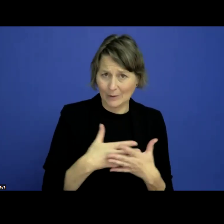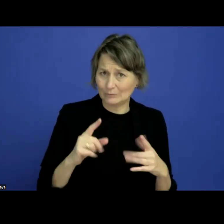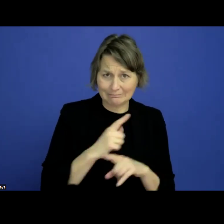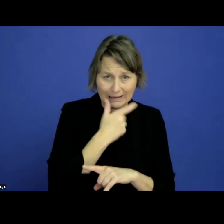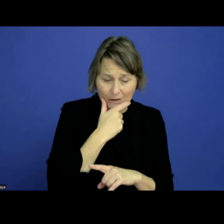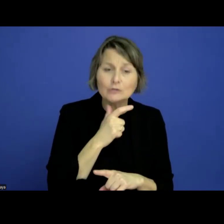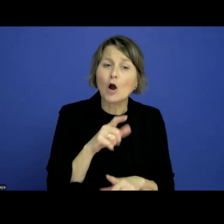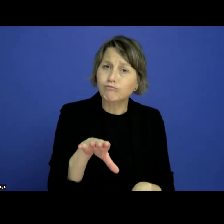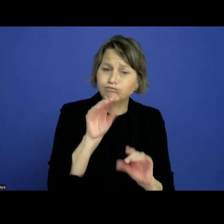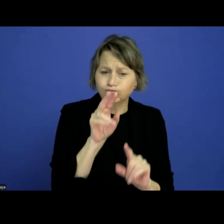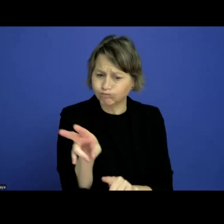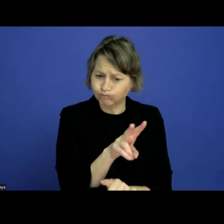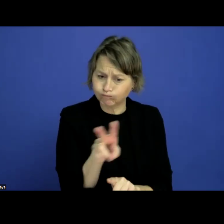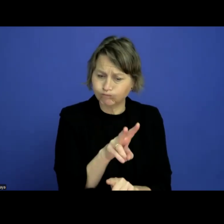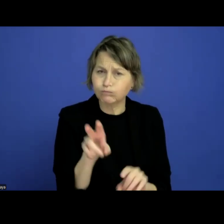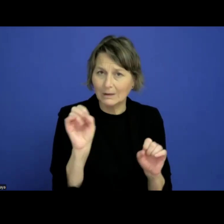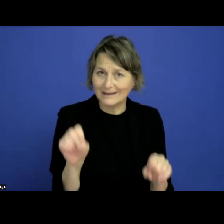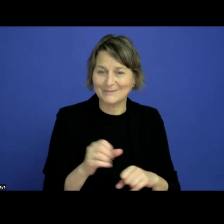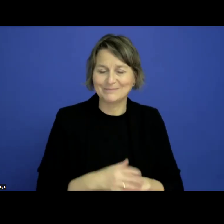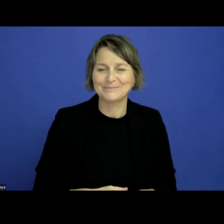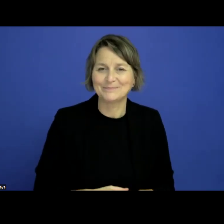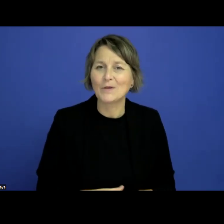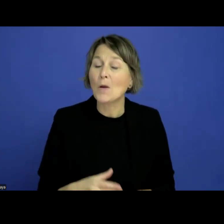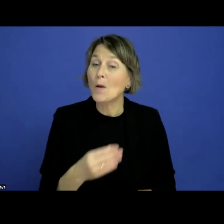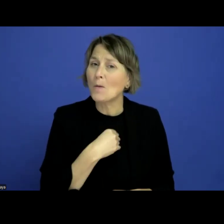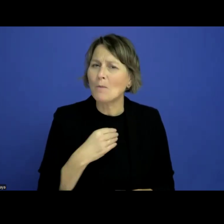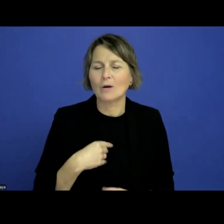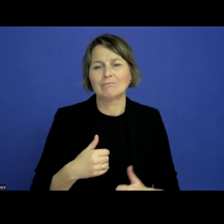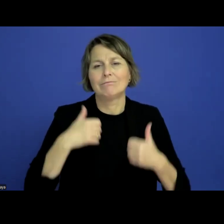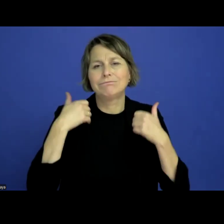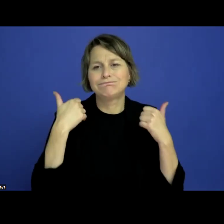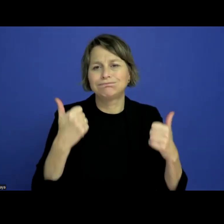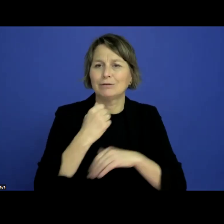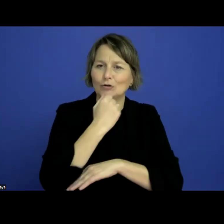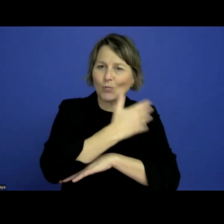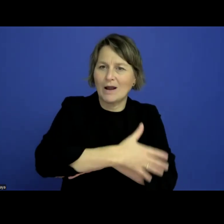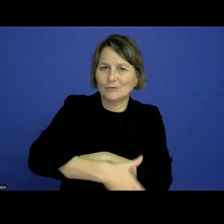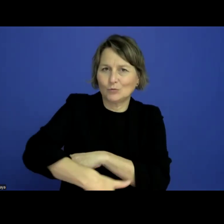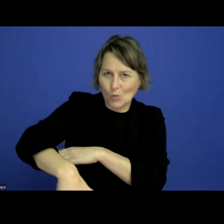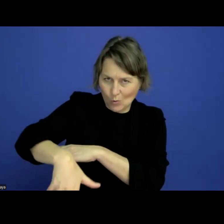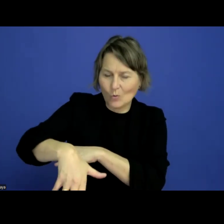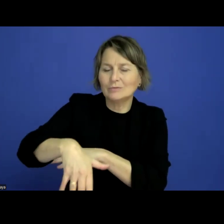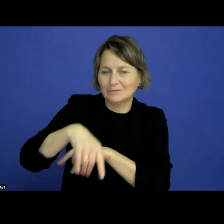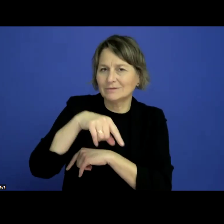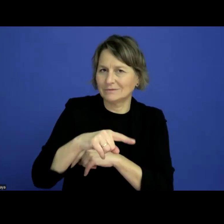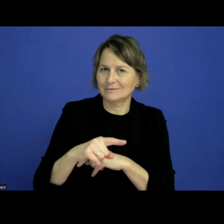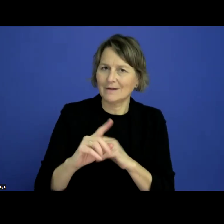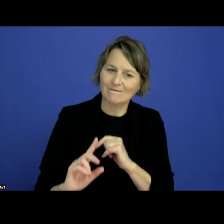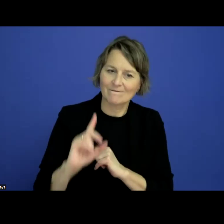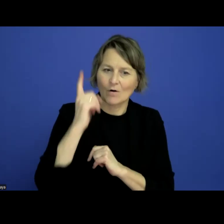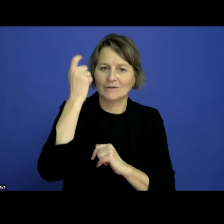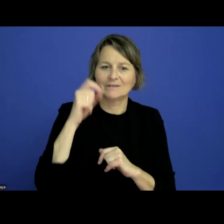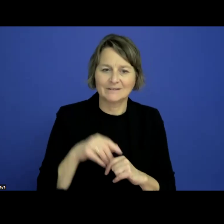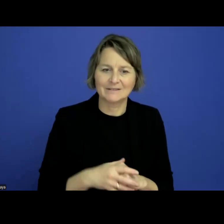In Poland, we've had a very successful grassroots initiative called Digital Seeds, and something that started